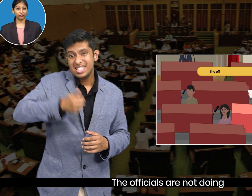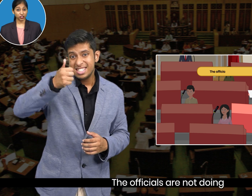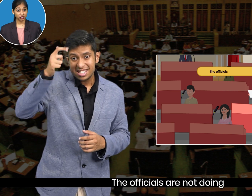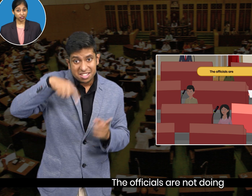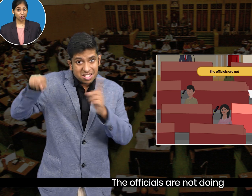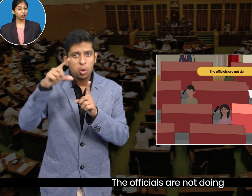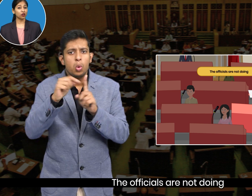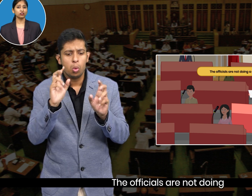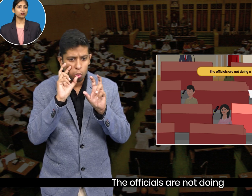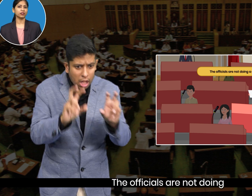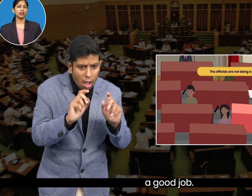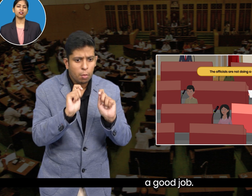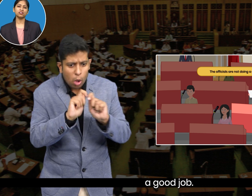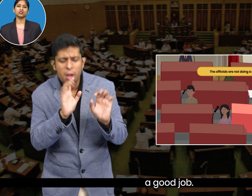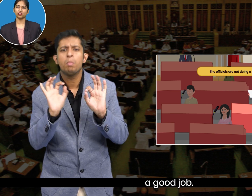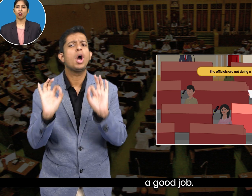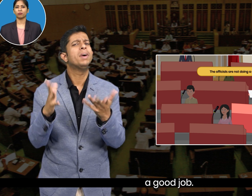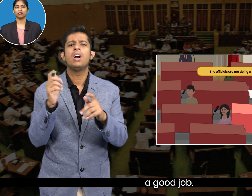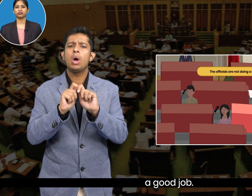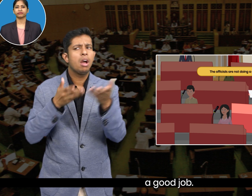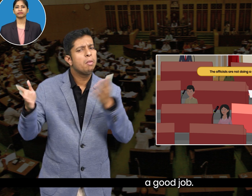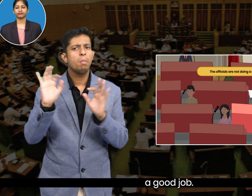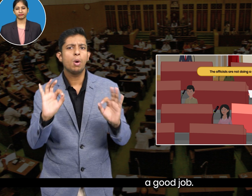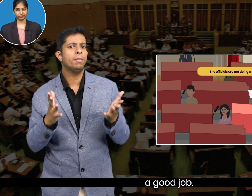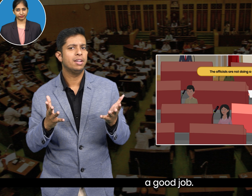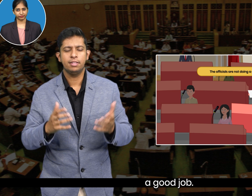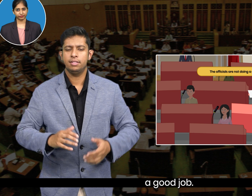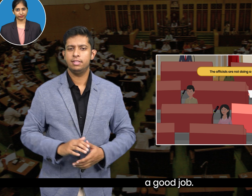The officials are not doing a good job.